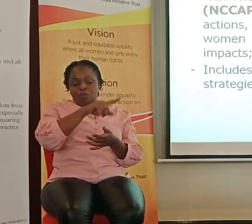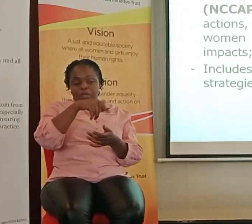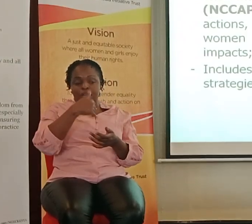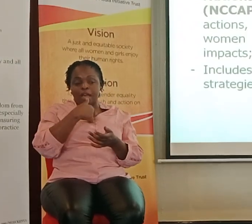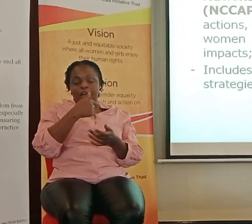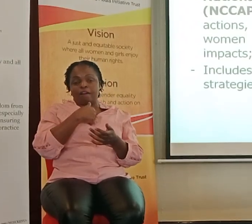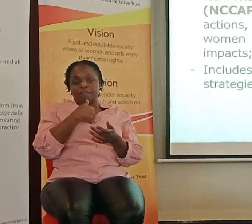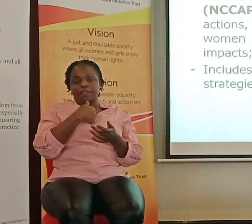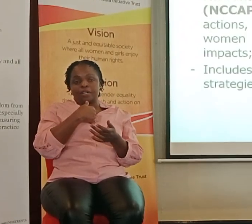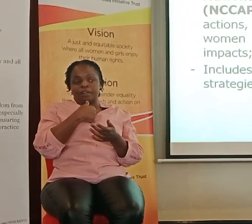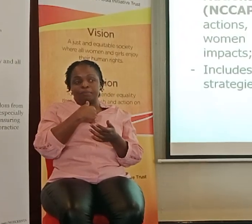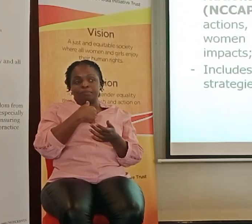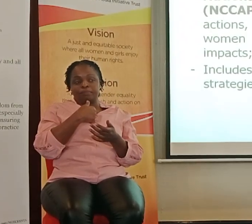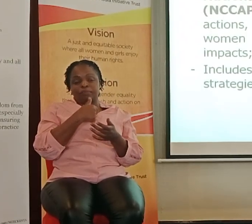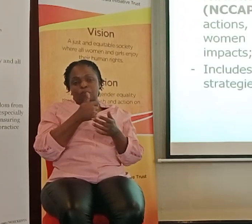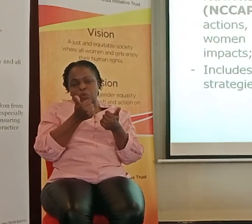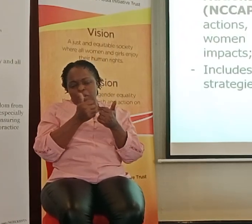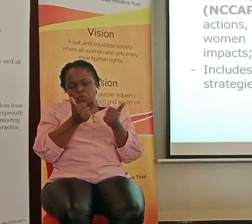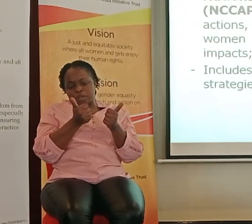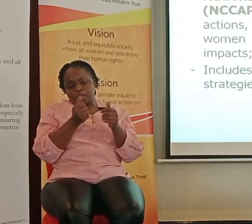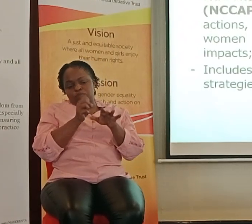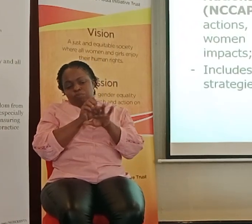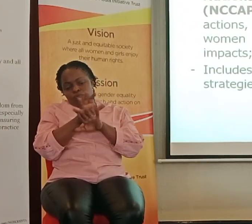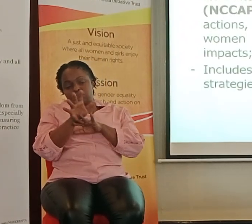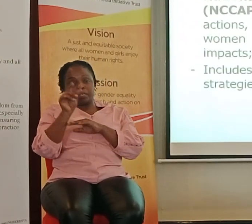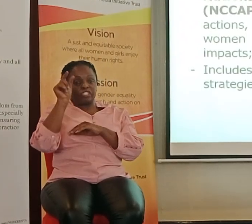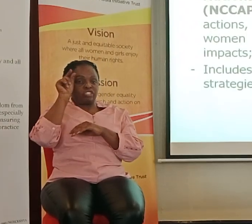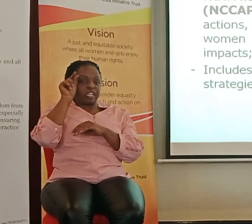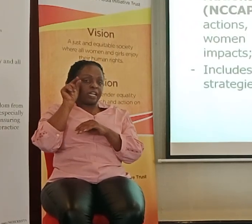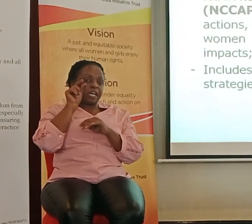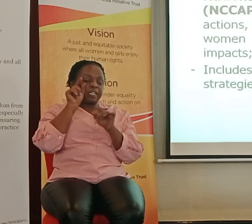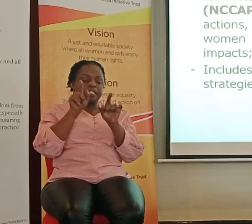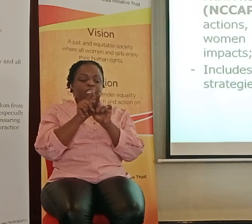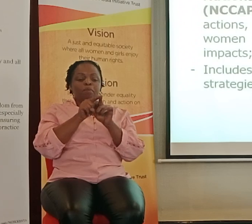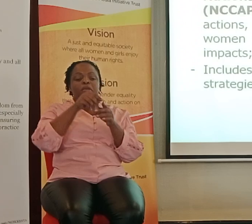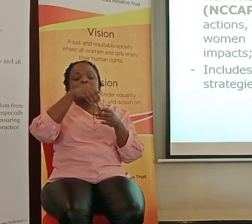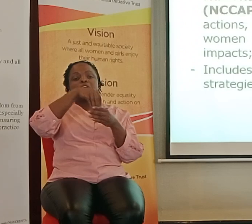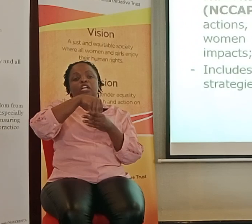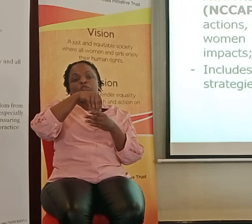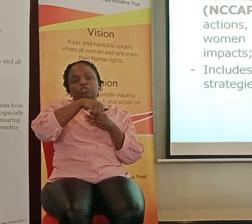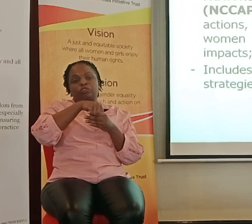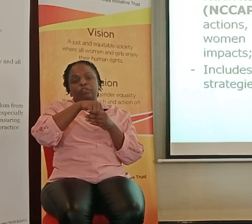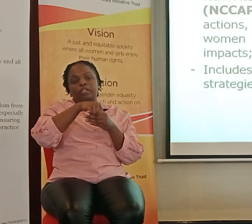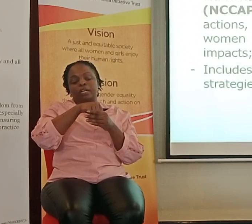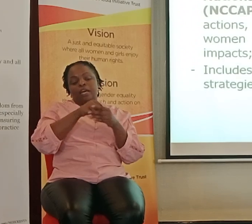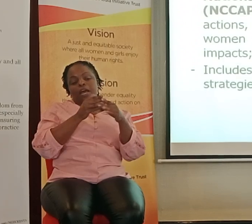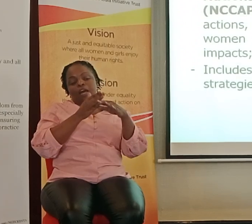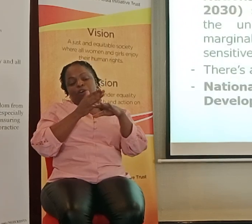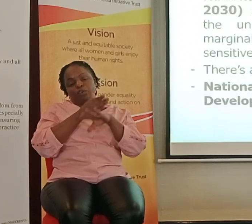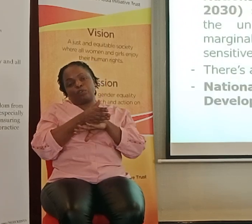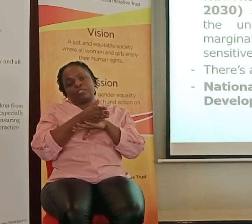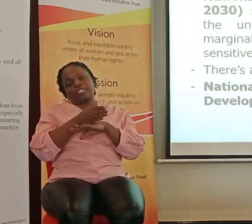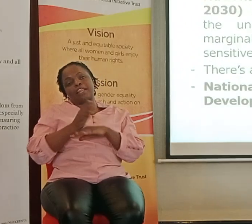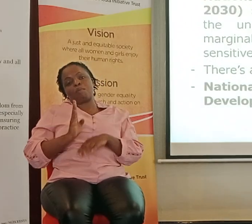have effectively mainstreamed gender and inclusivity across board.